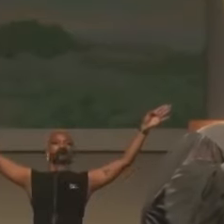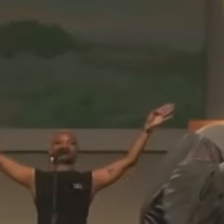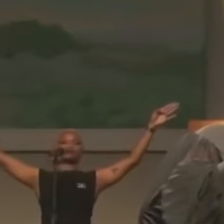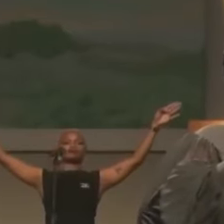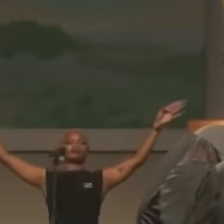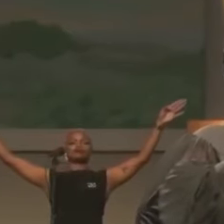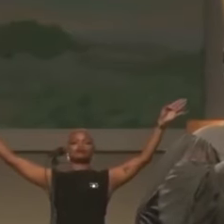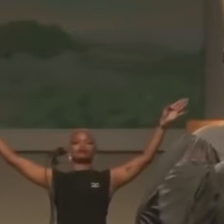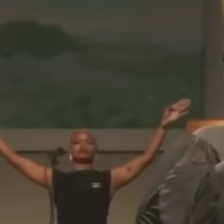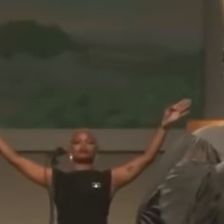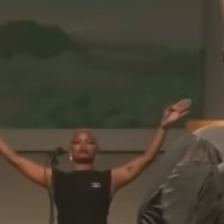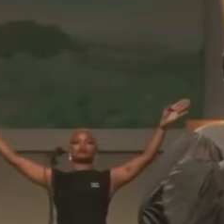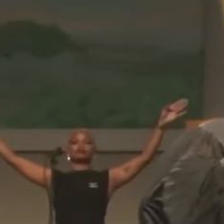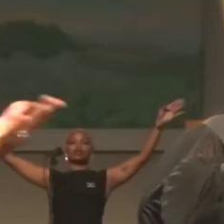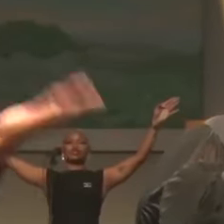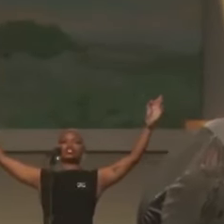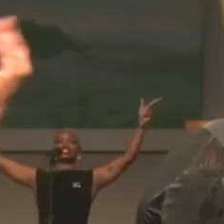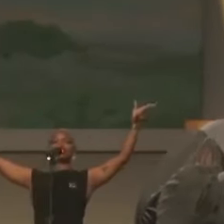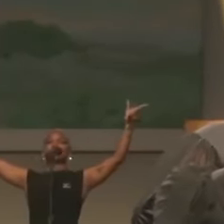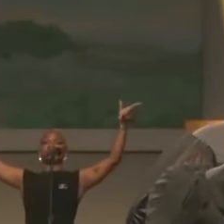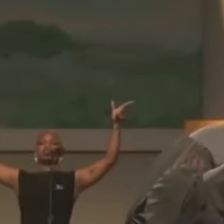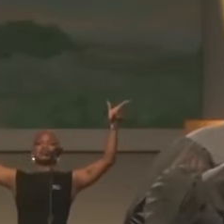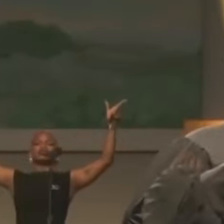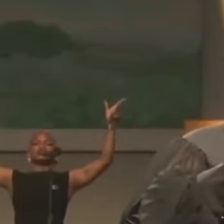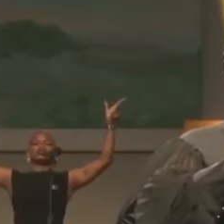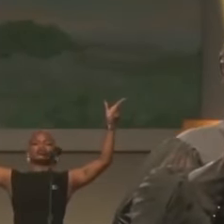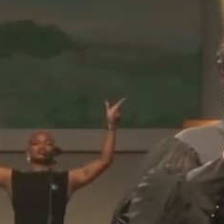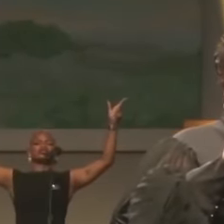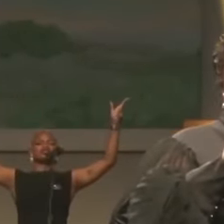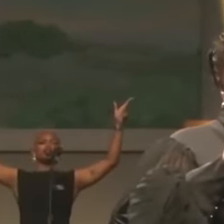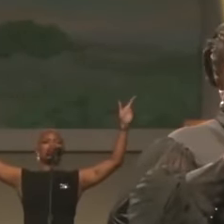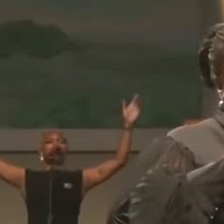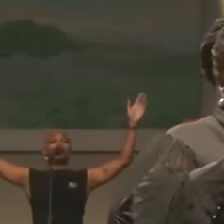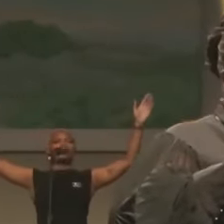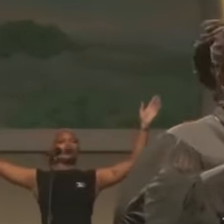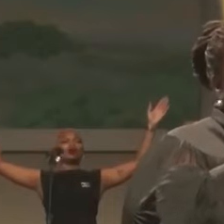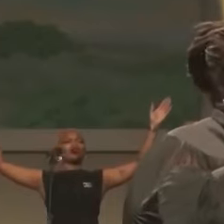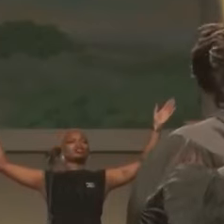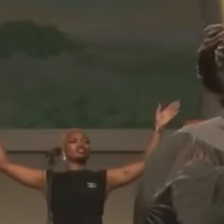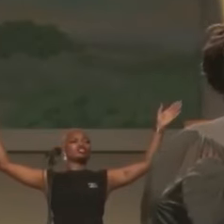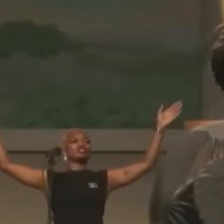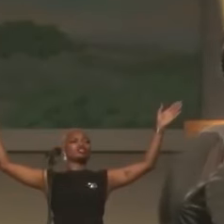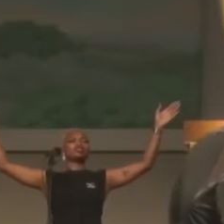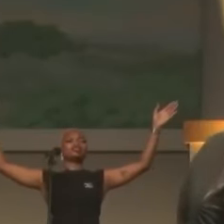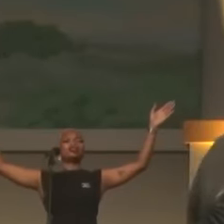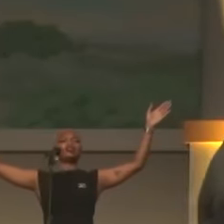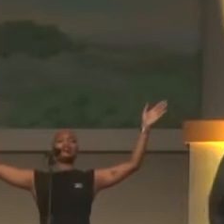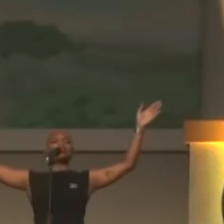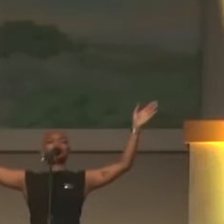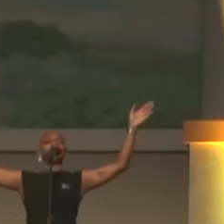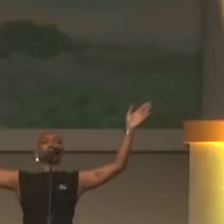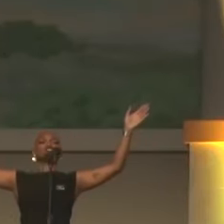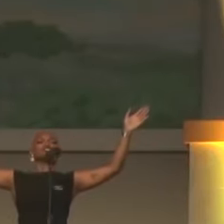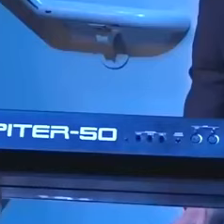him this evening, help me call him Jesus. Jesus,